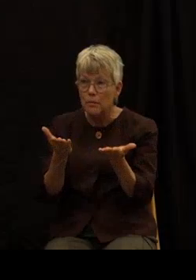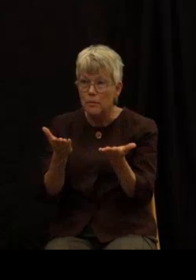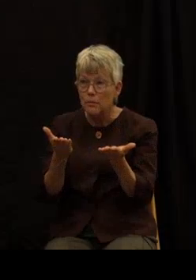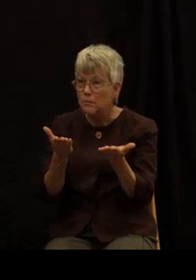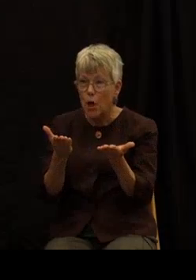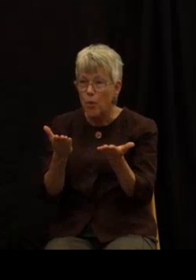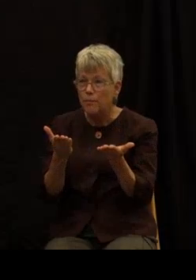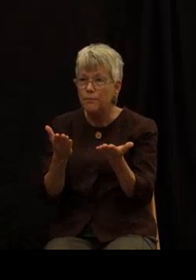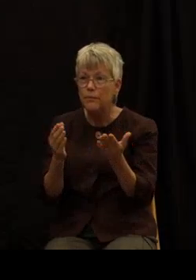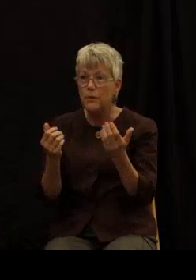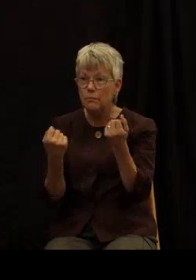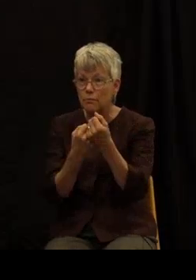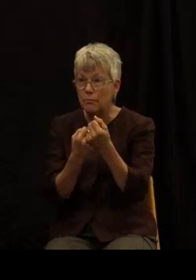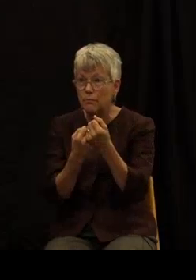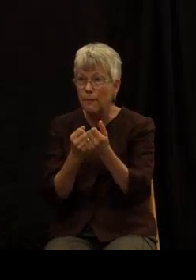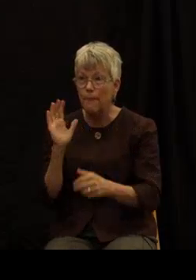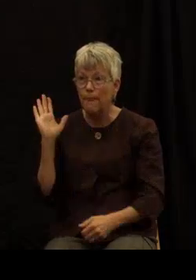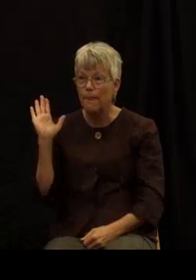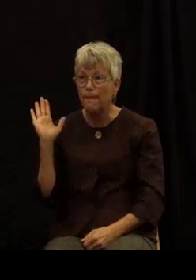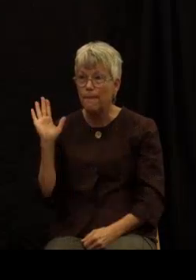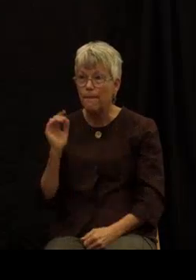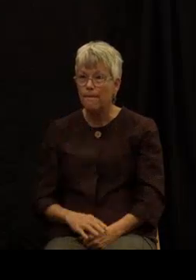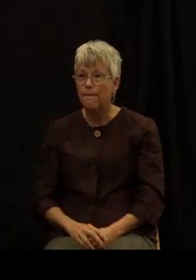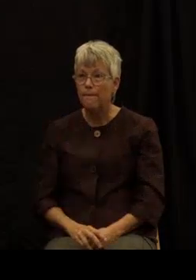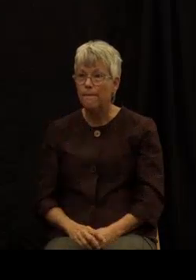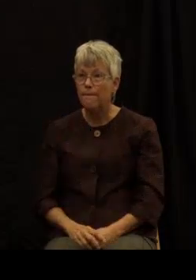If not, all in favor, please raise your hand.